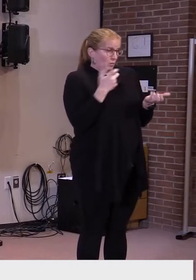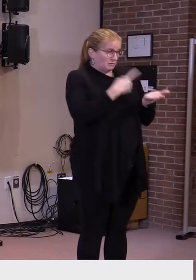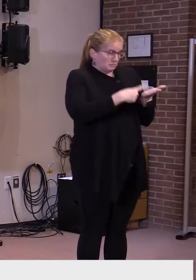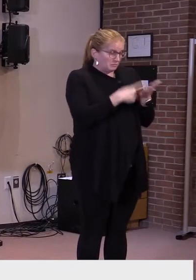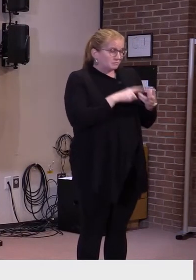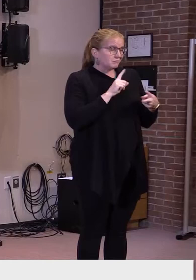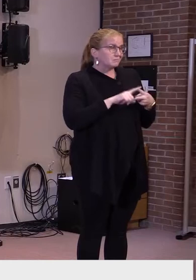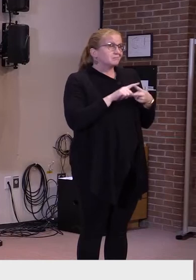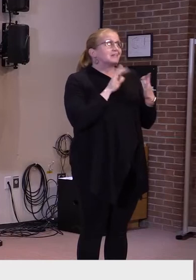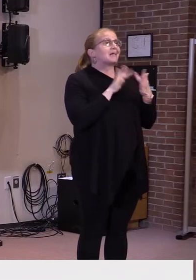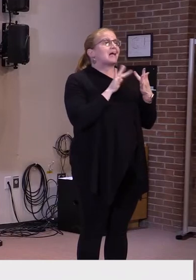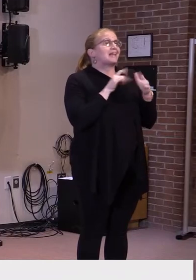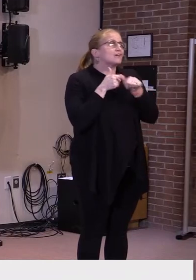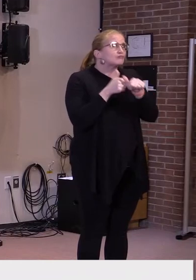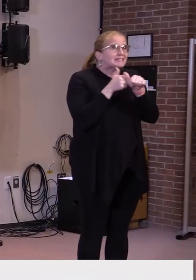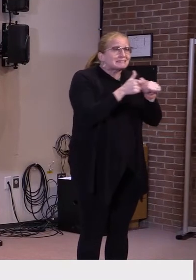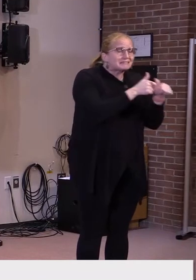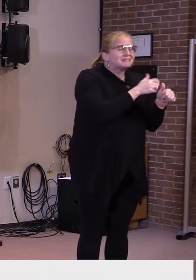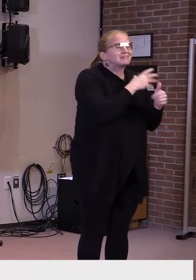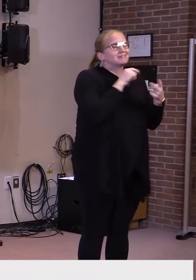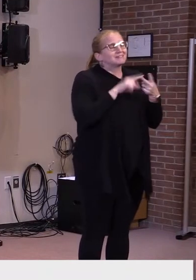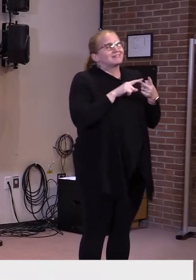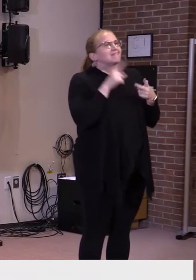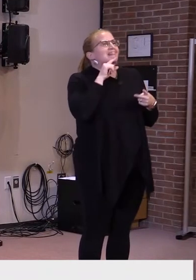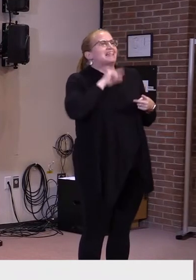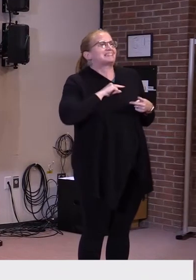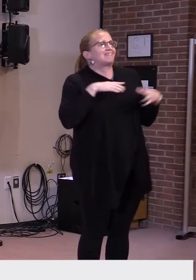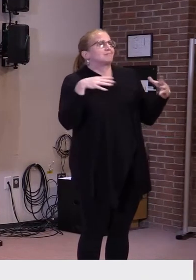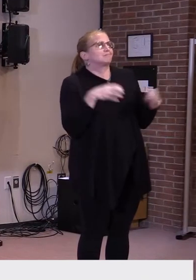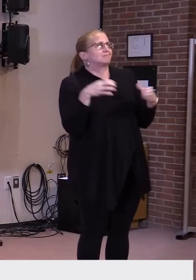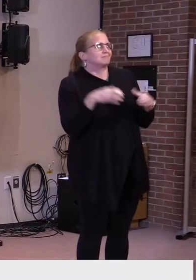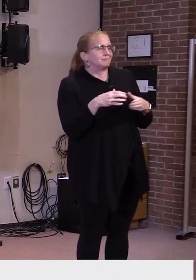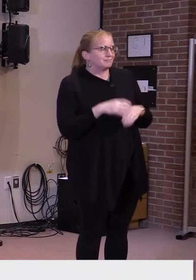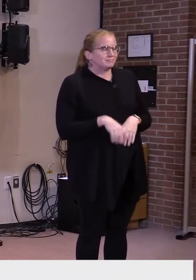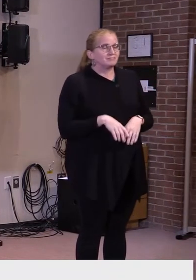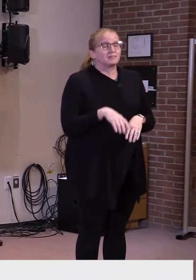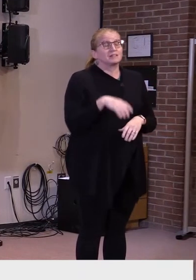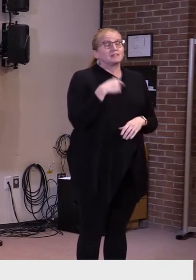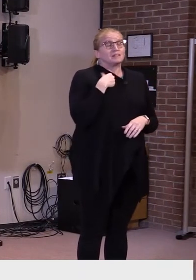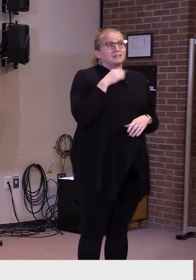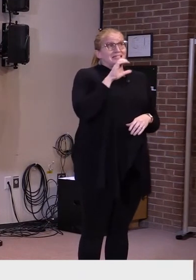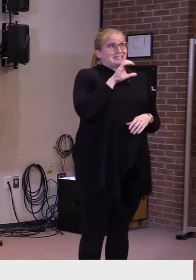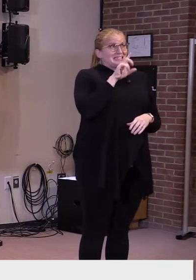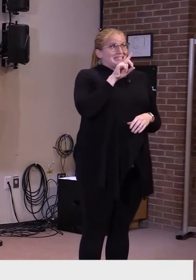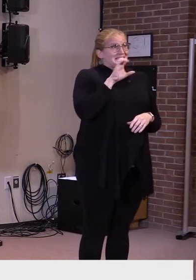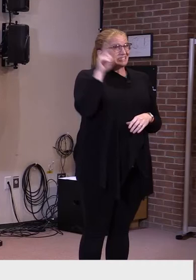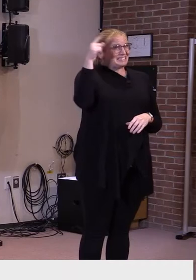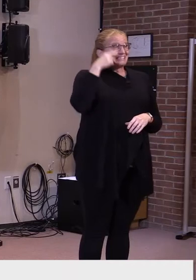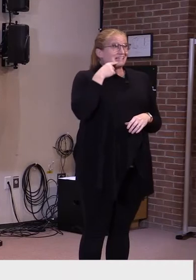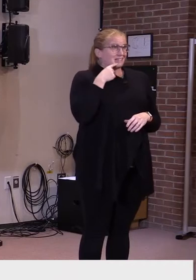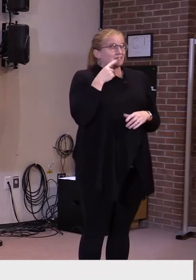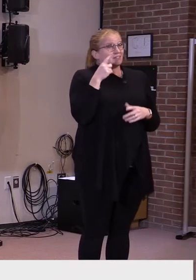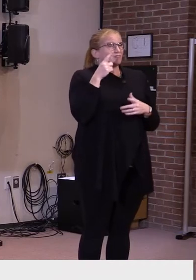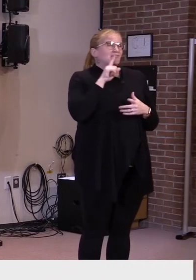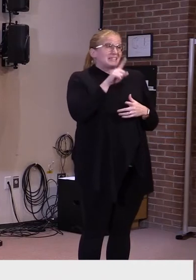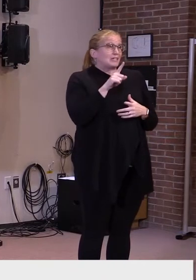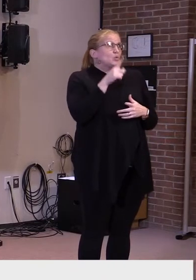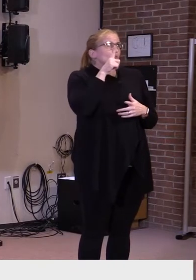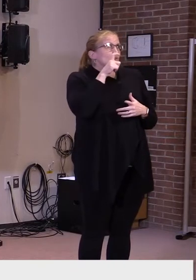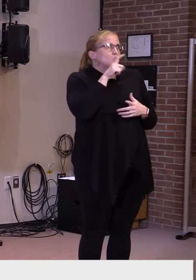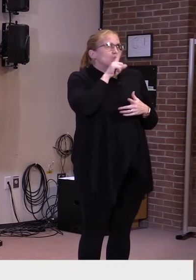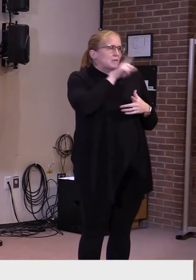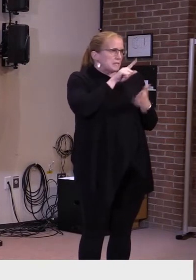for Thanksgiving gatherings. According to the CDC, only a few states engage in contact tracing to the same